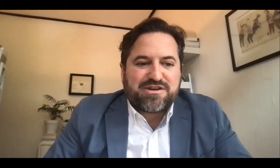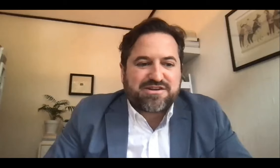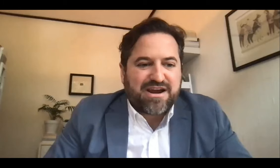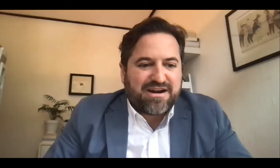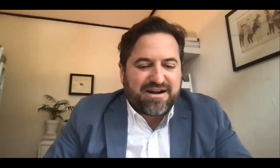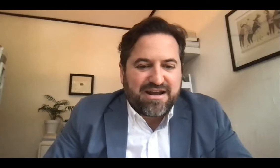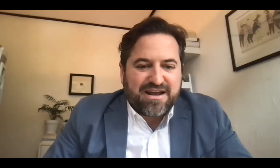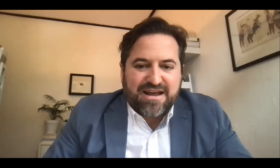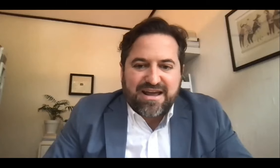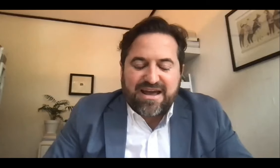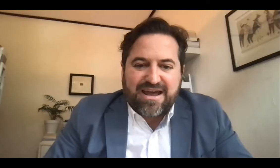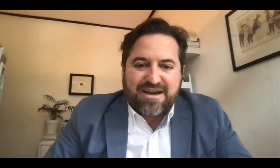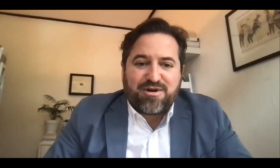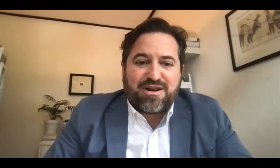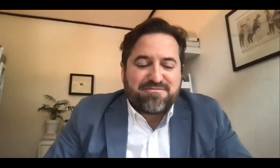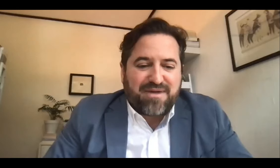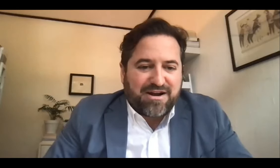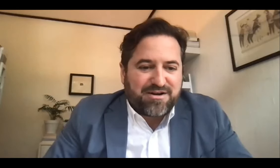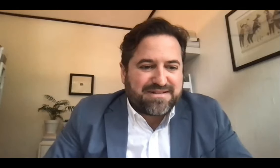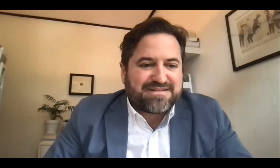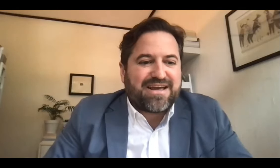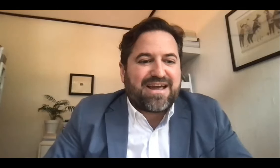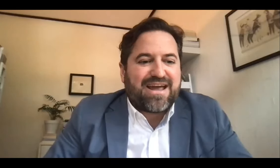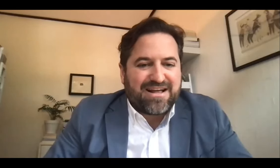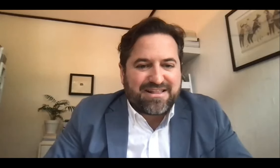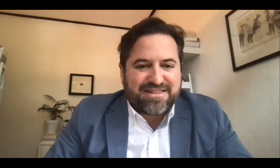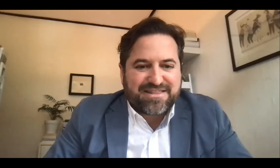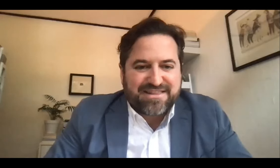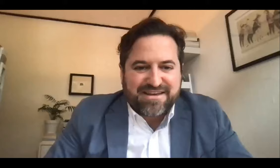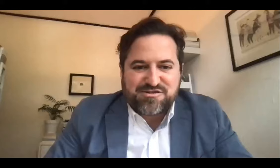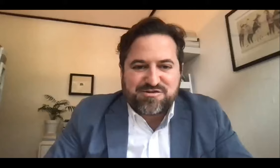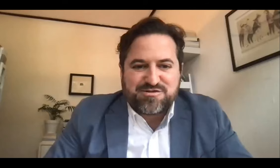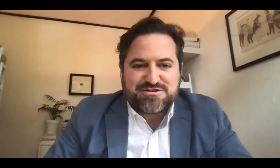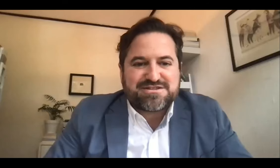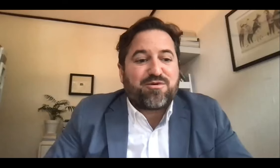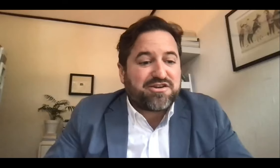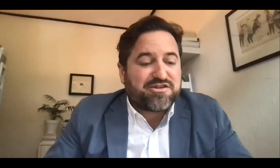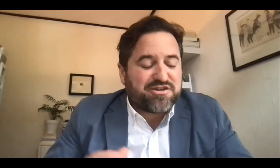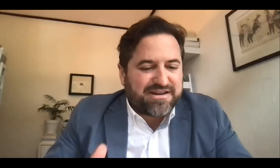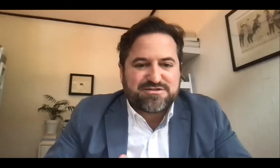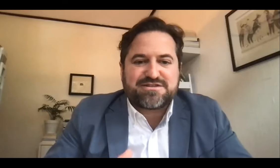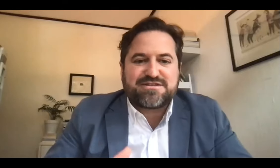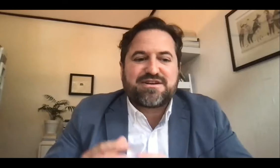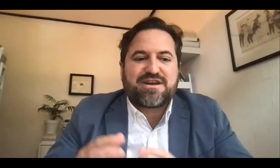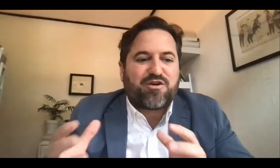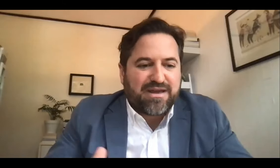share an environment, health issues, educational issues,